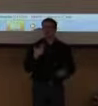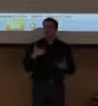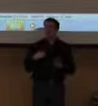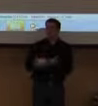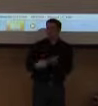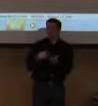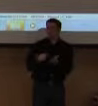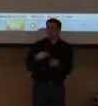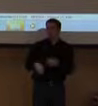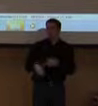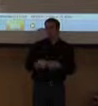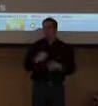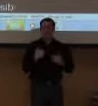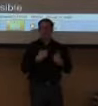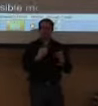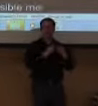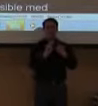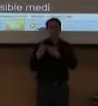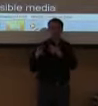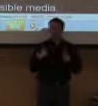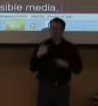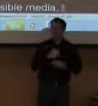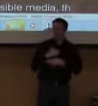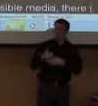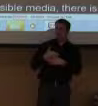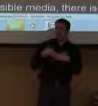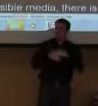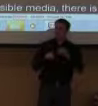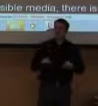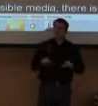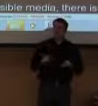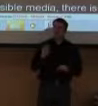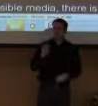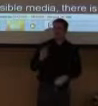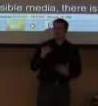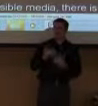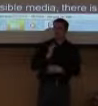that a little bit, and there are a number of ways in which we share accessible media through our project.